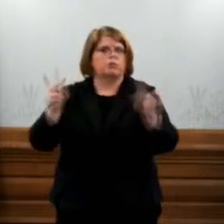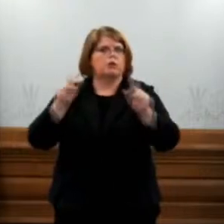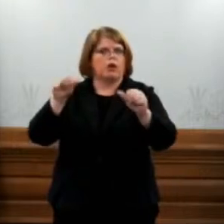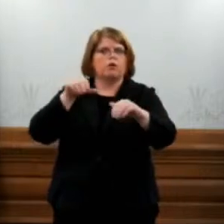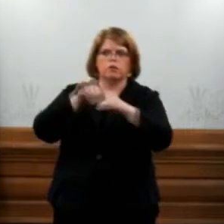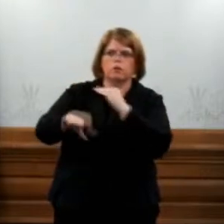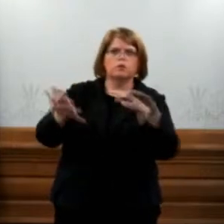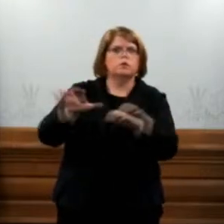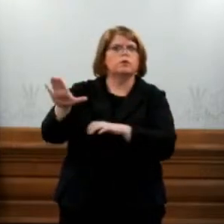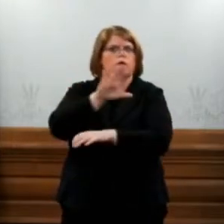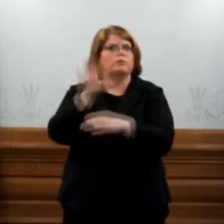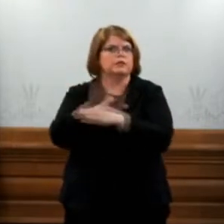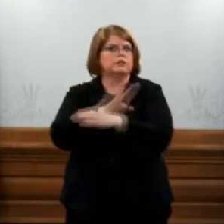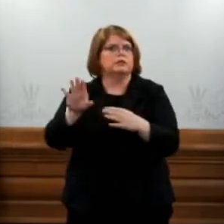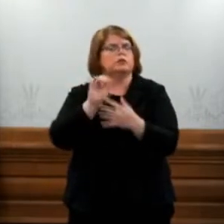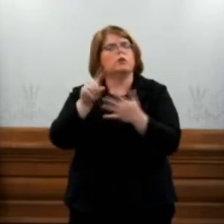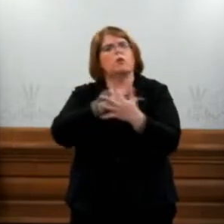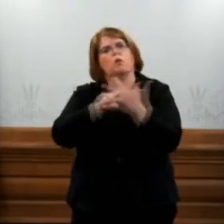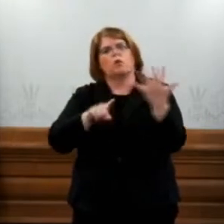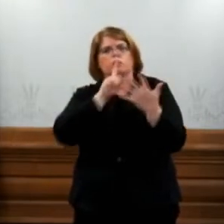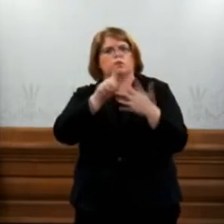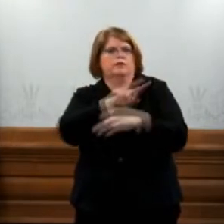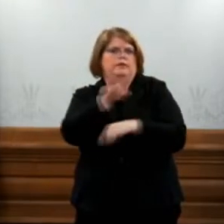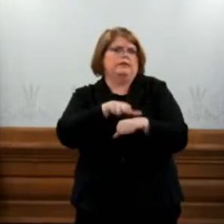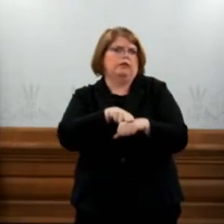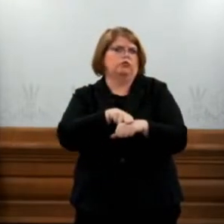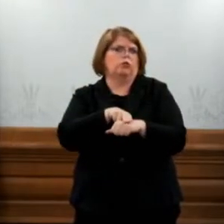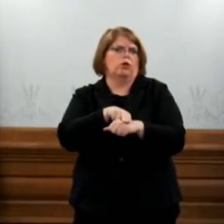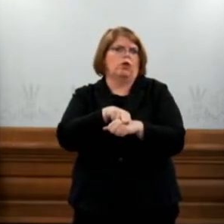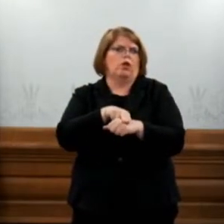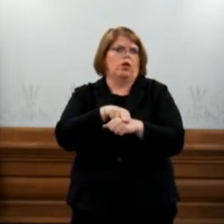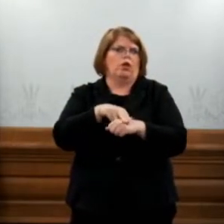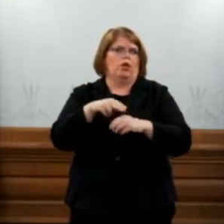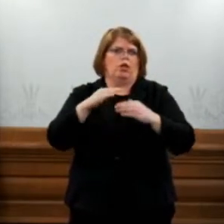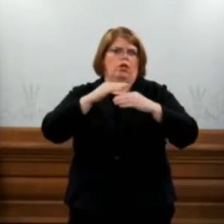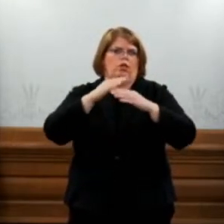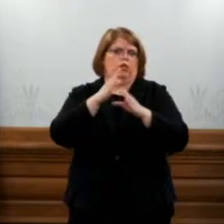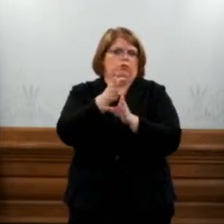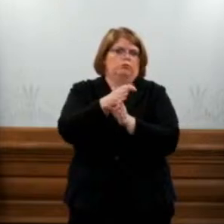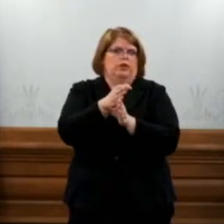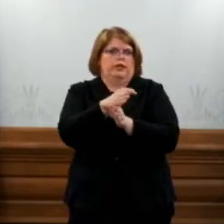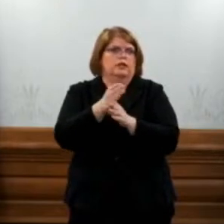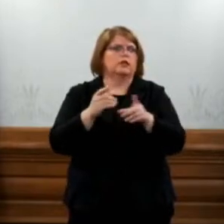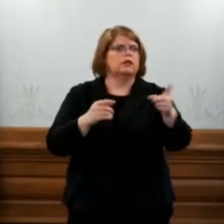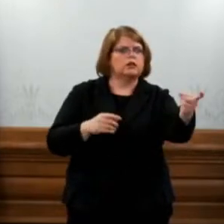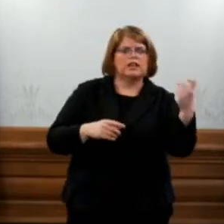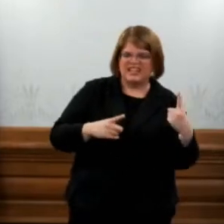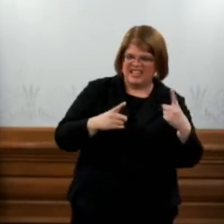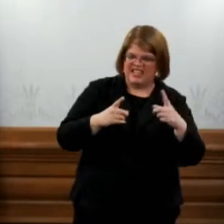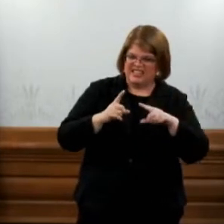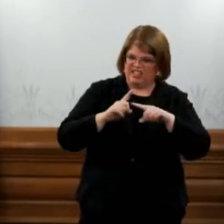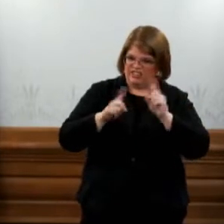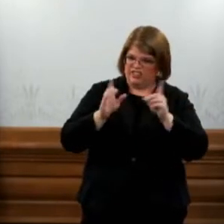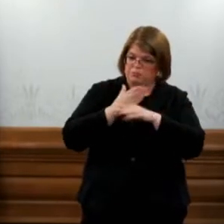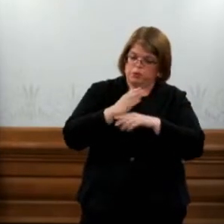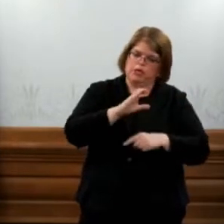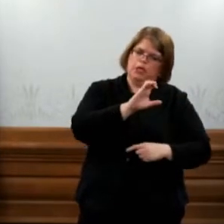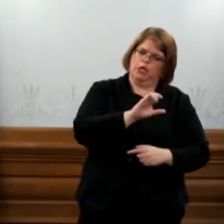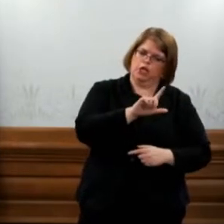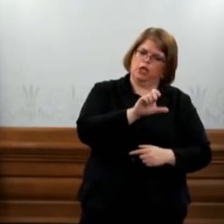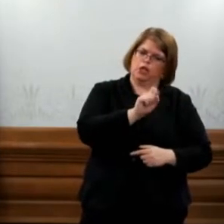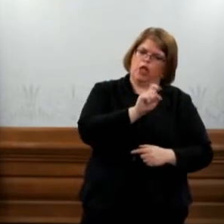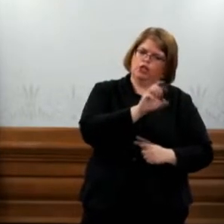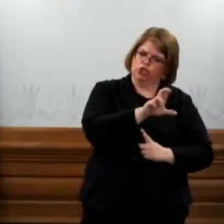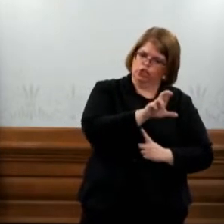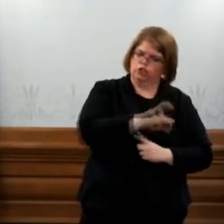are the numbers we picked. There's natural break points on both of those. Is there a difference between cluster and outbreak? No, not really. Okay. Yeah, the